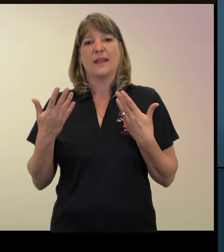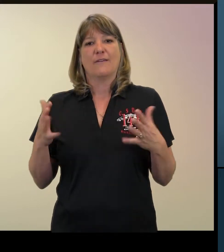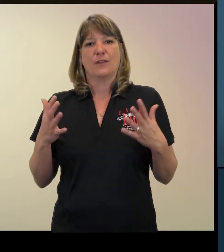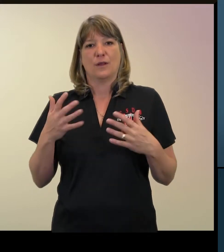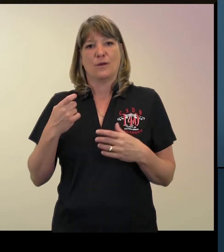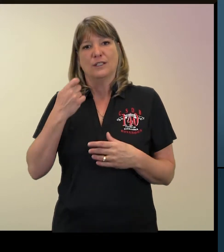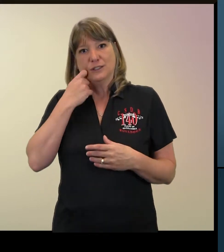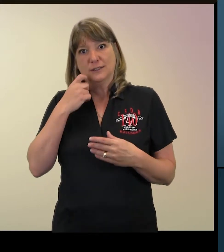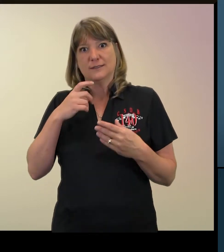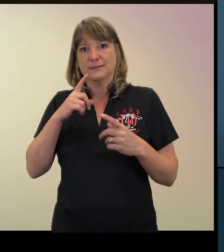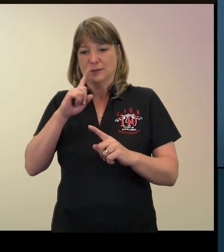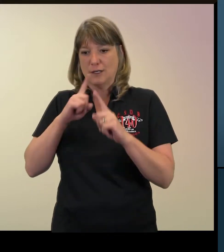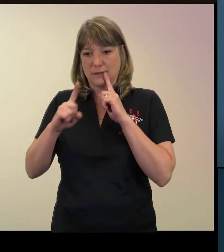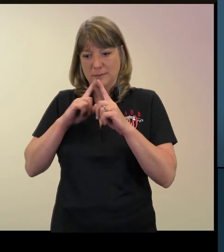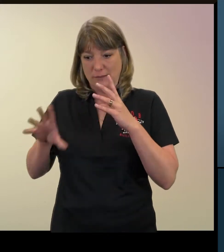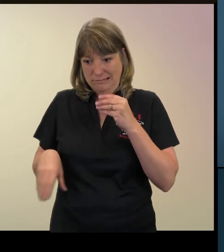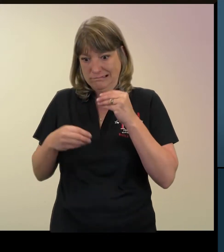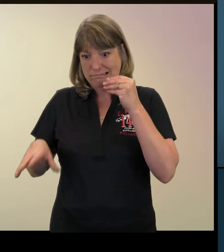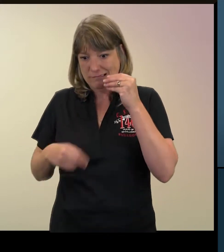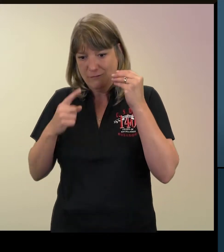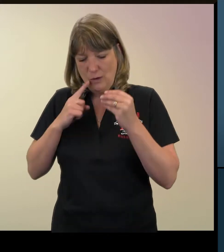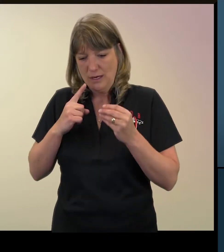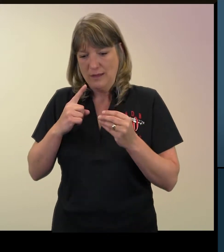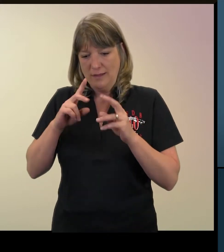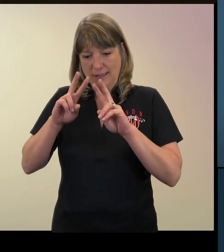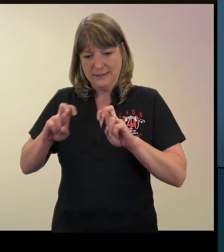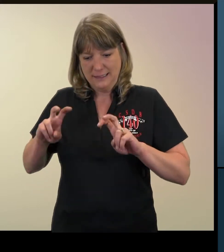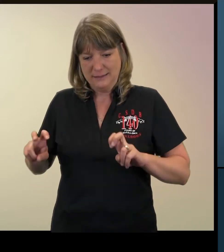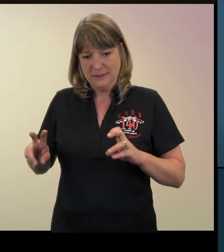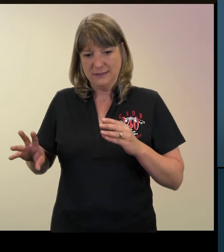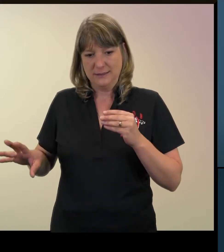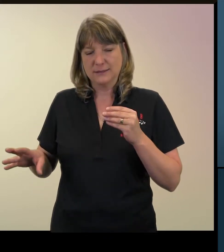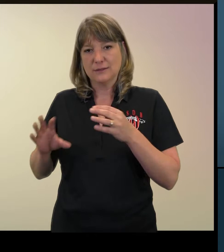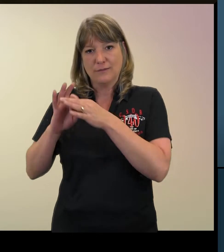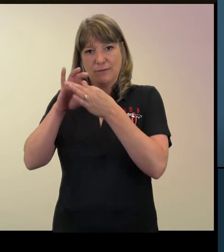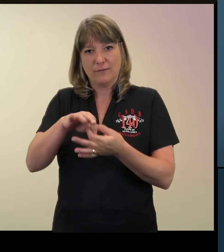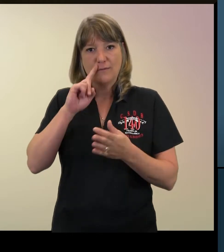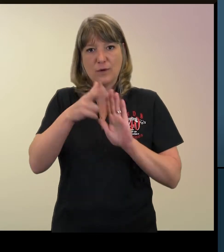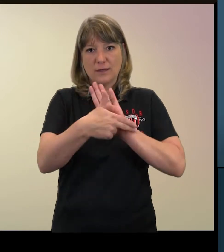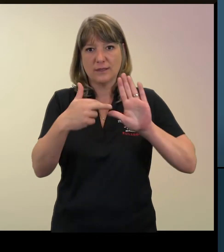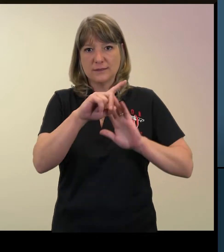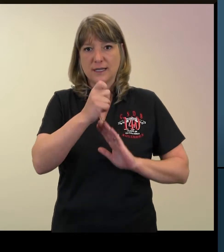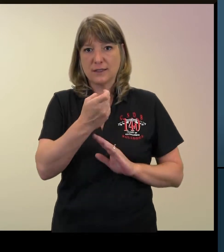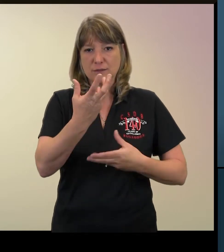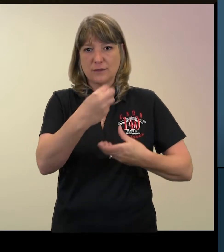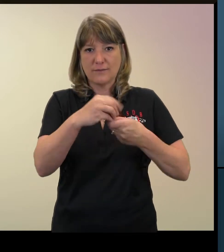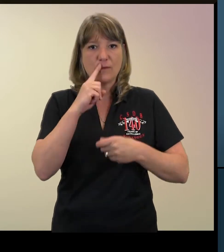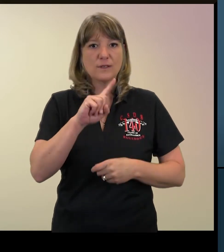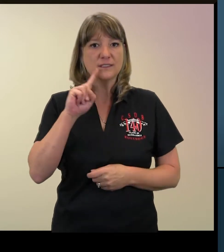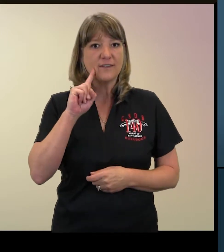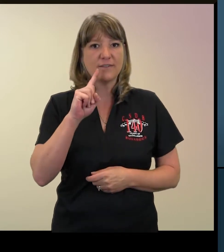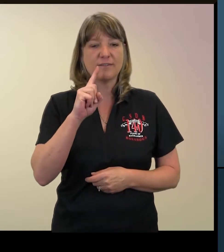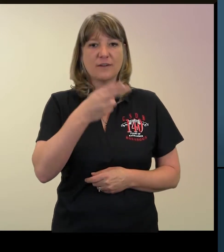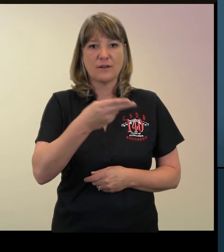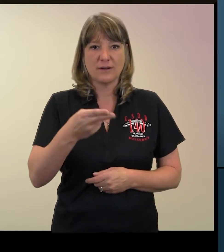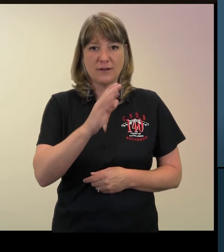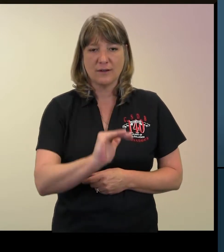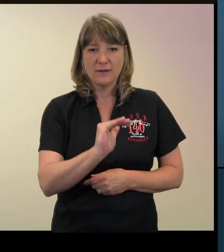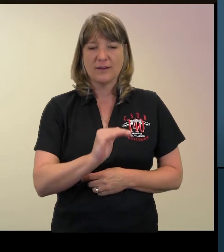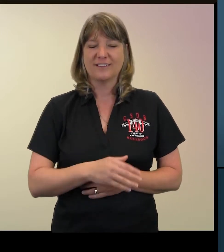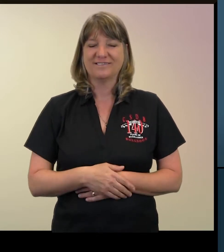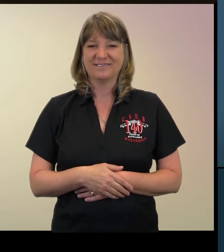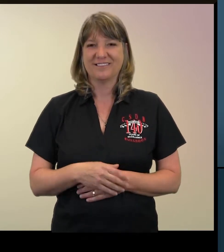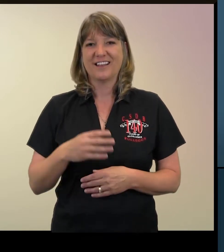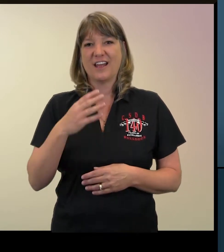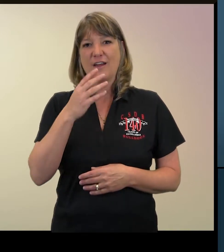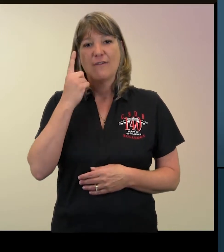Even though we just talked about the caveats to using these assessments for diagnosing autism with children who are deaf and hard